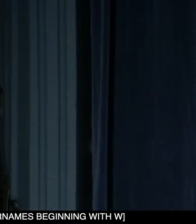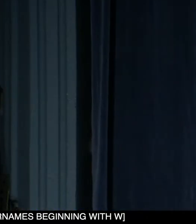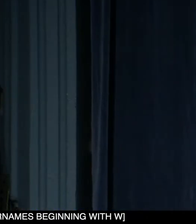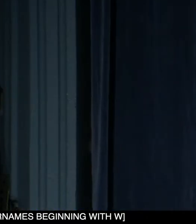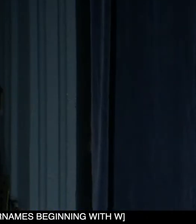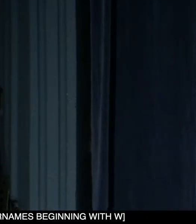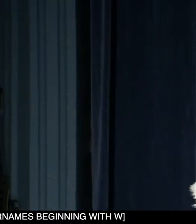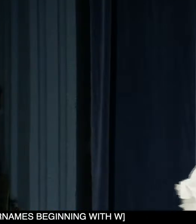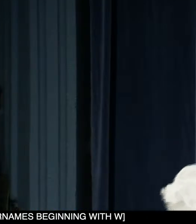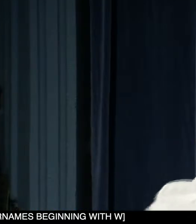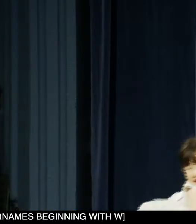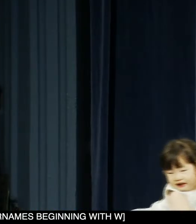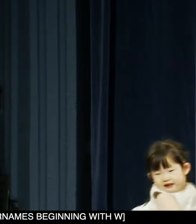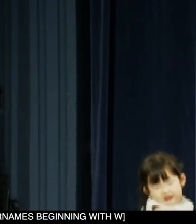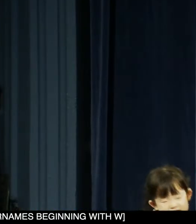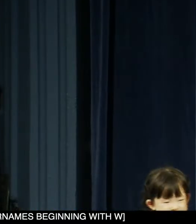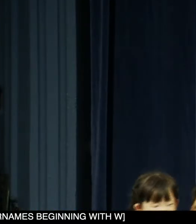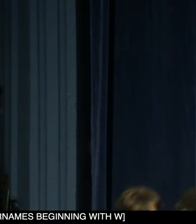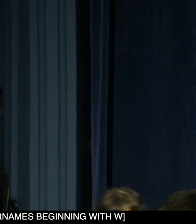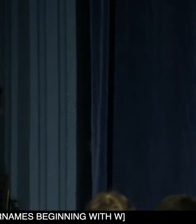Ning Ye.